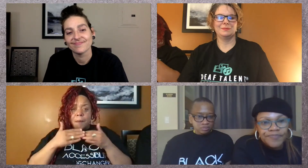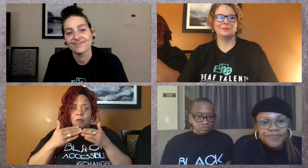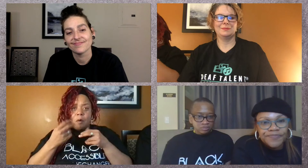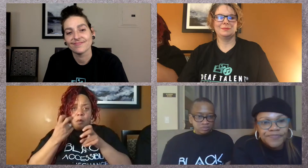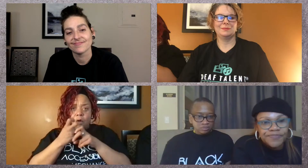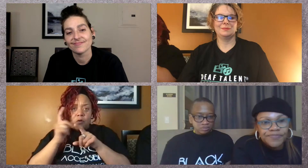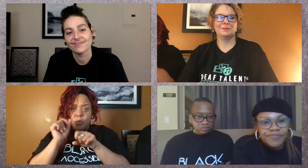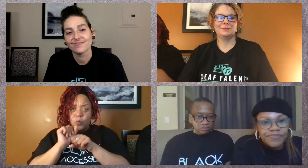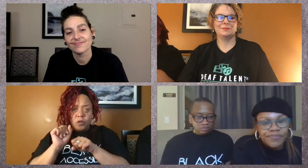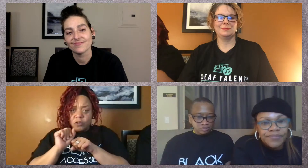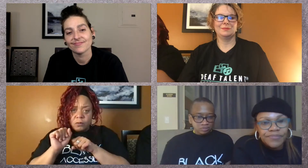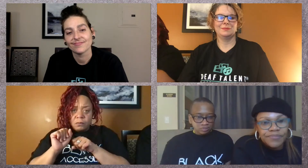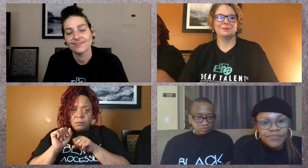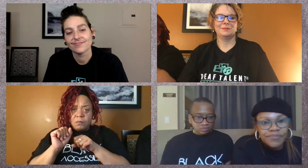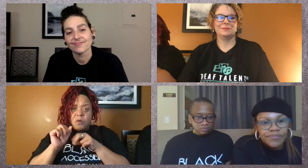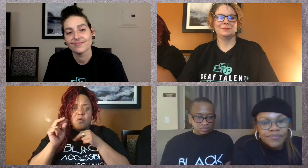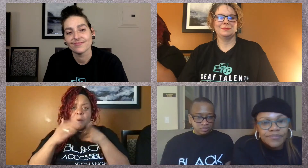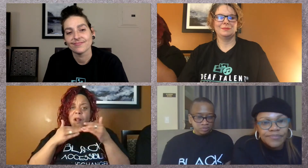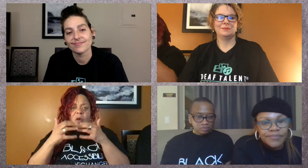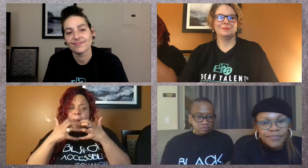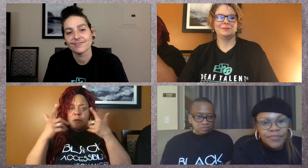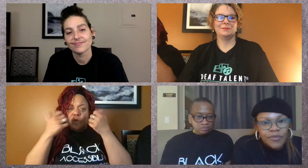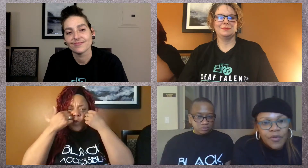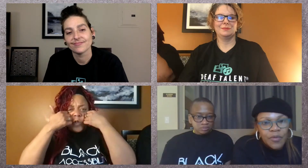but in reality,